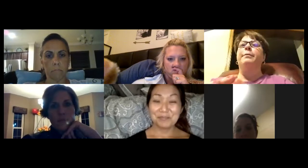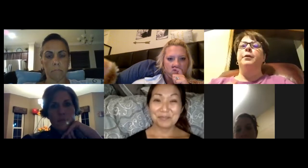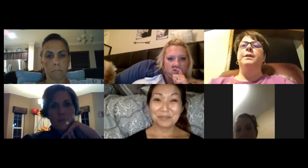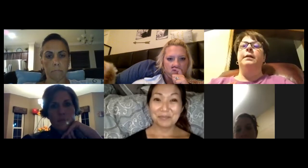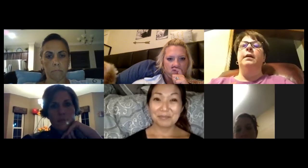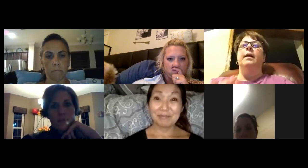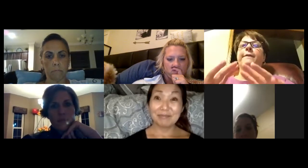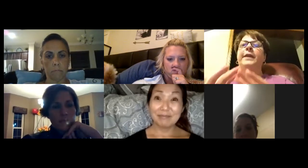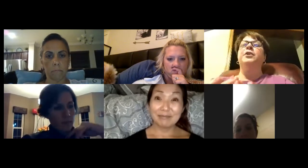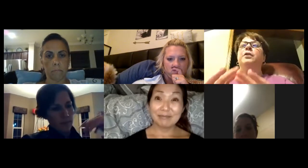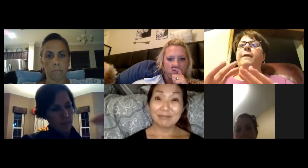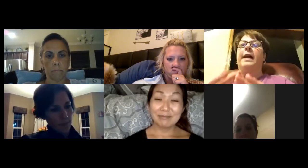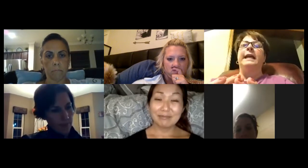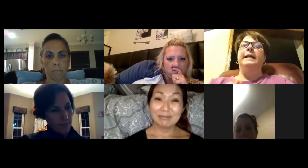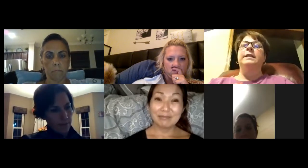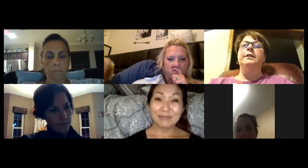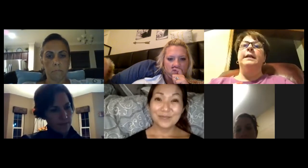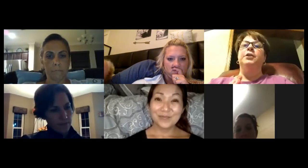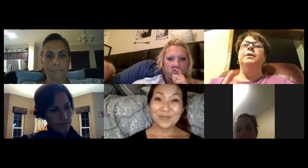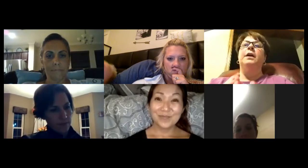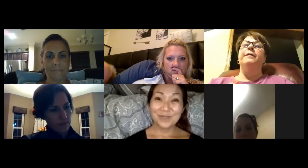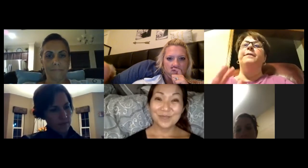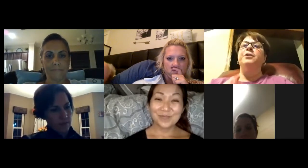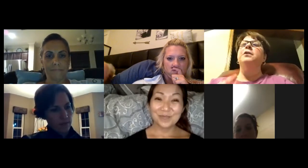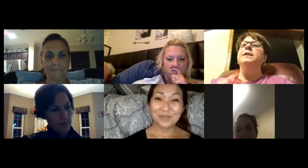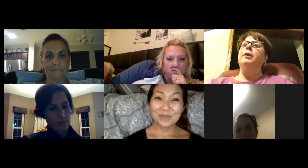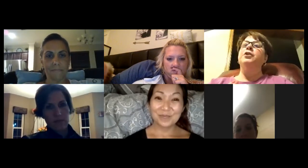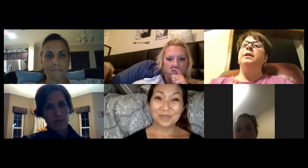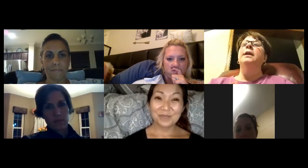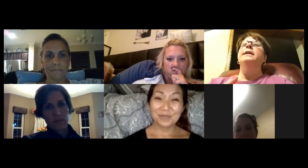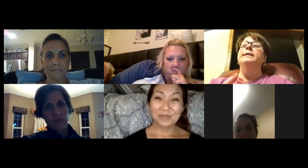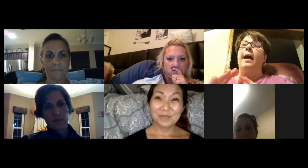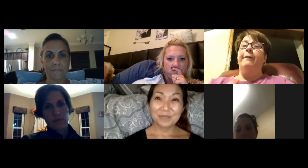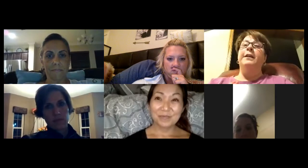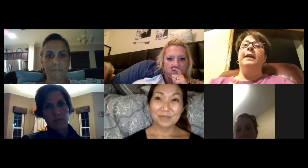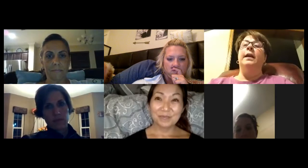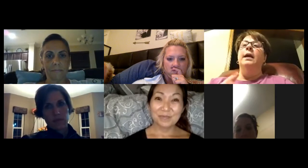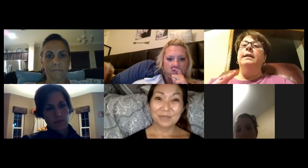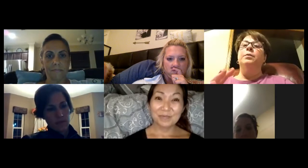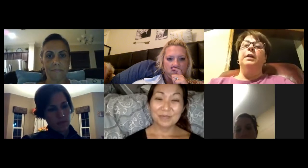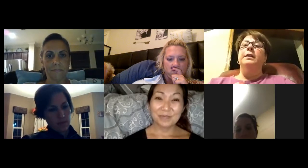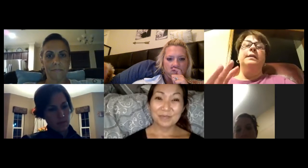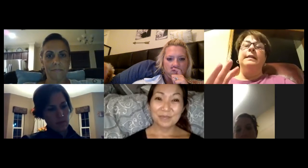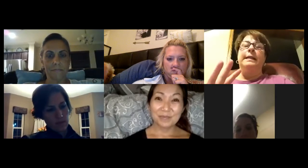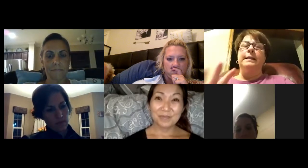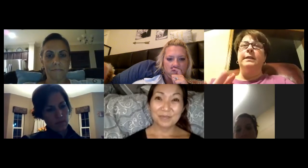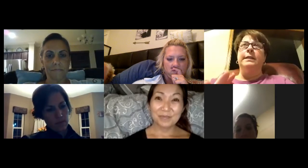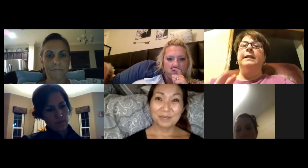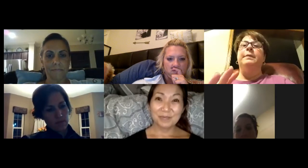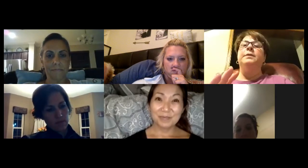person. I can't express that to you enough. Facial expression is everything. It's one of the, not to sound conceited, but it's one of the